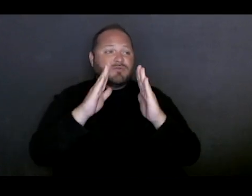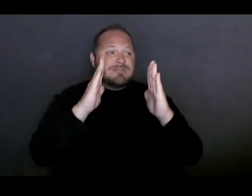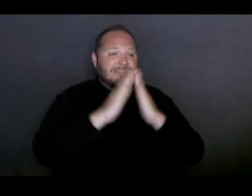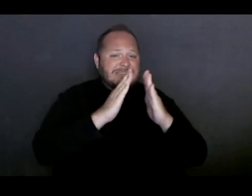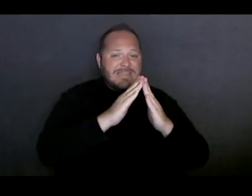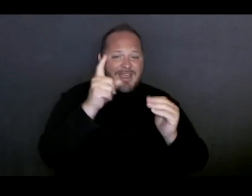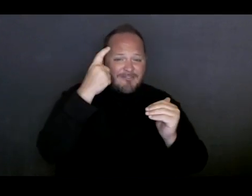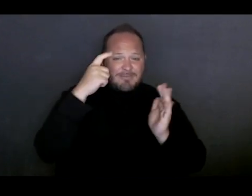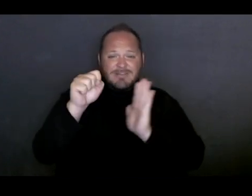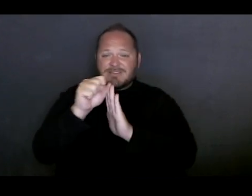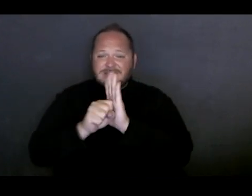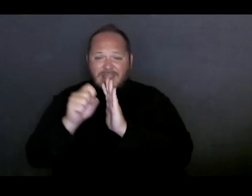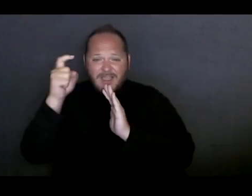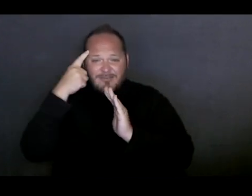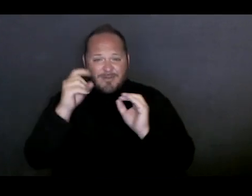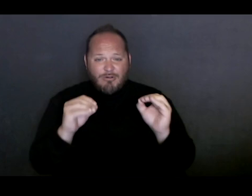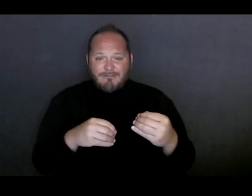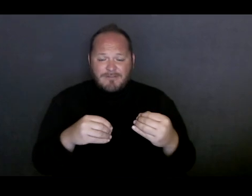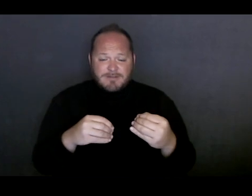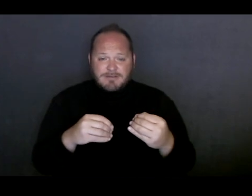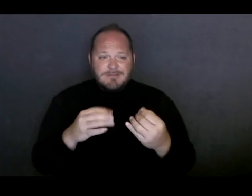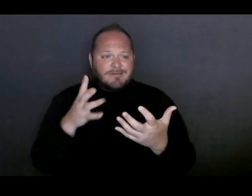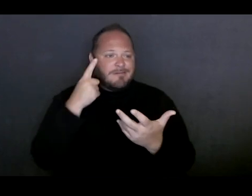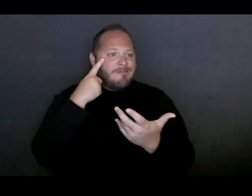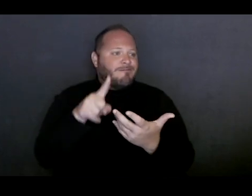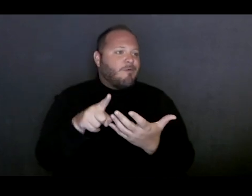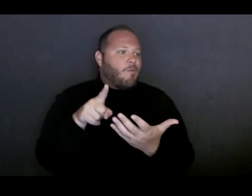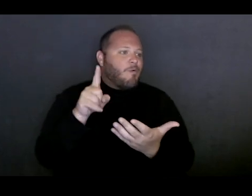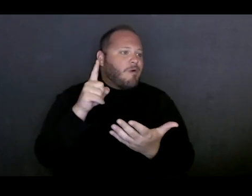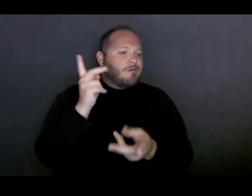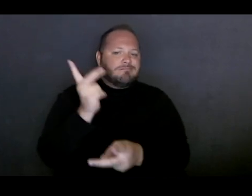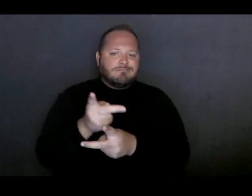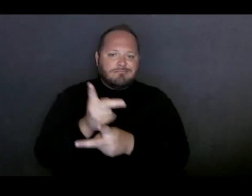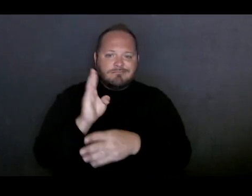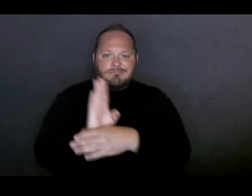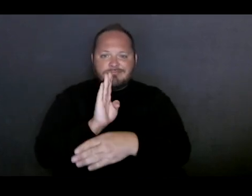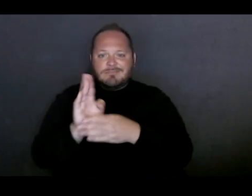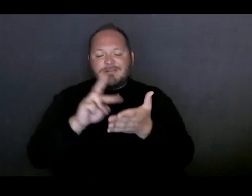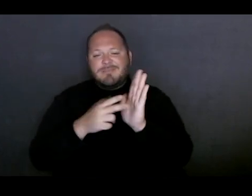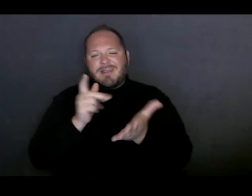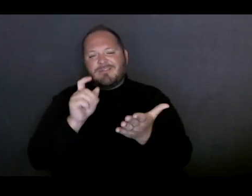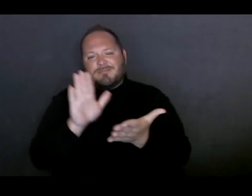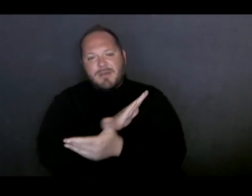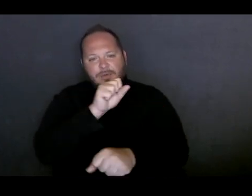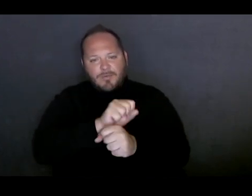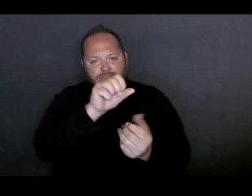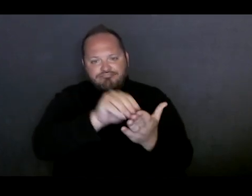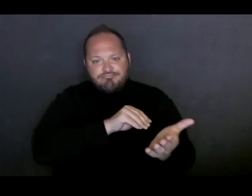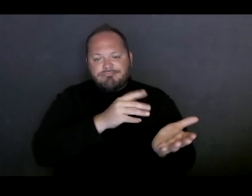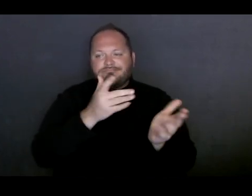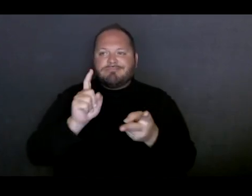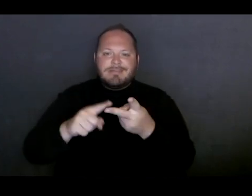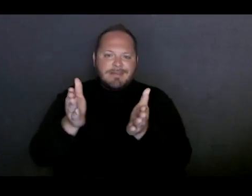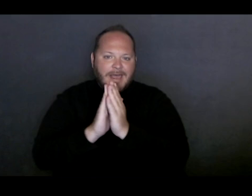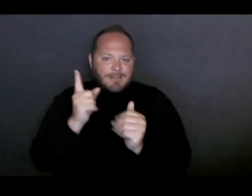they need to take care of some sort of business, if you need to get a piece of paperwork or your birth certificate or file something. And